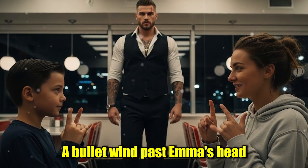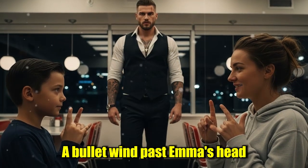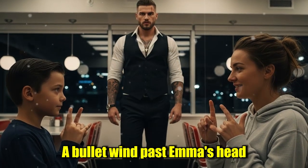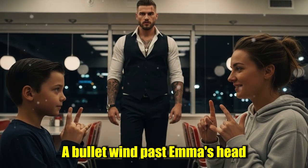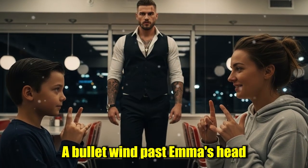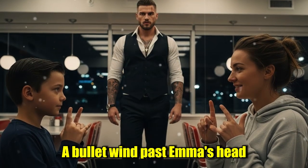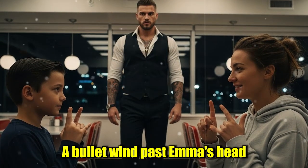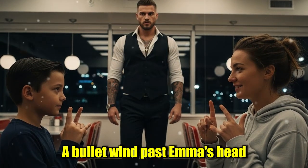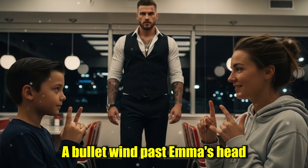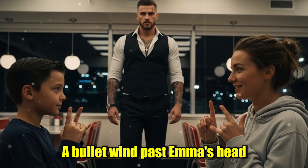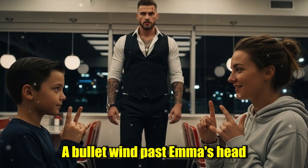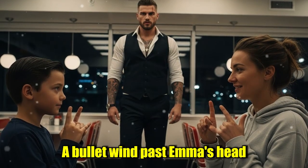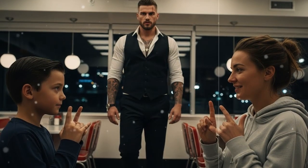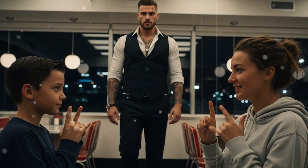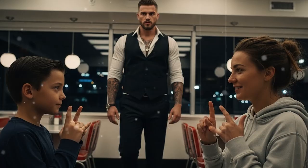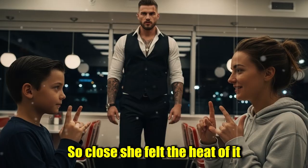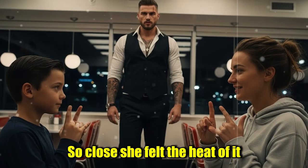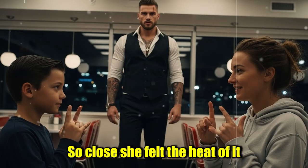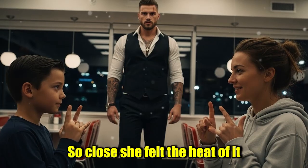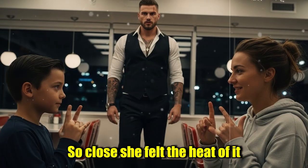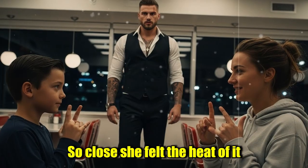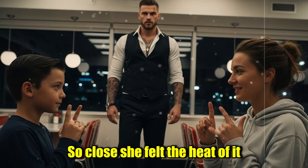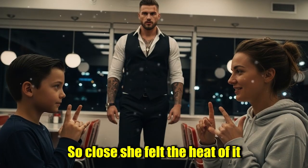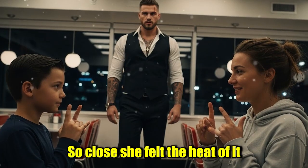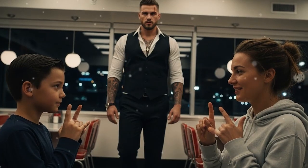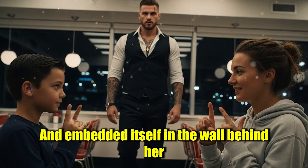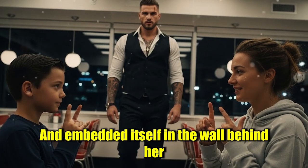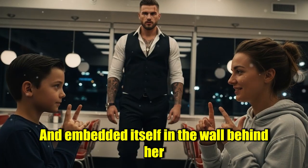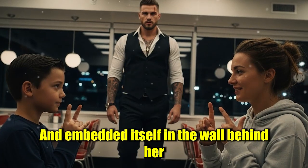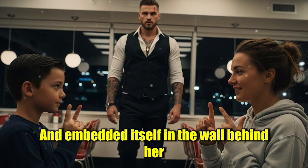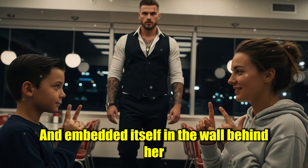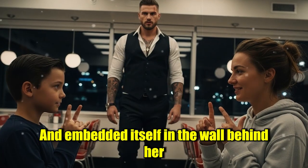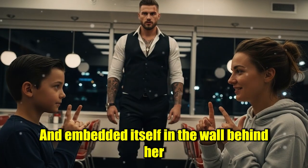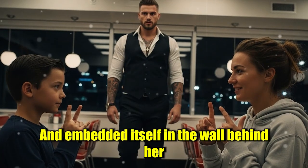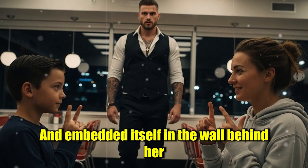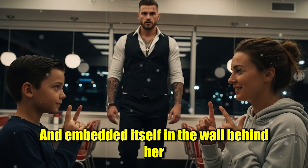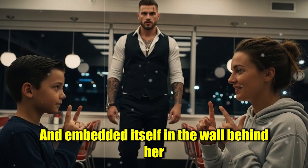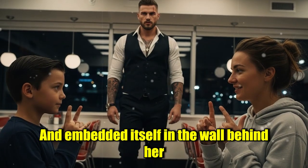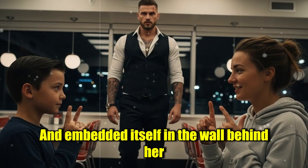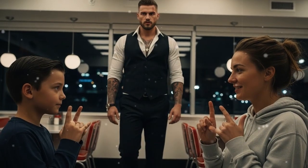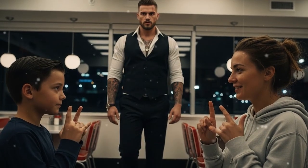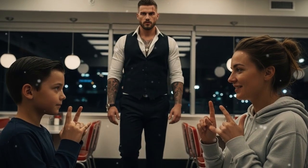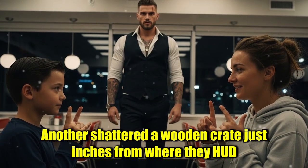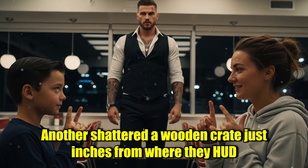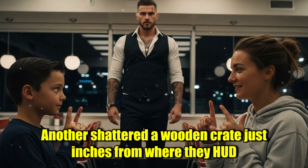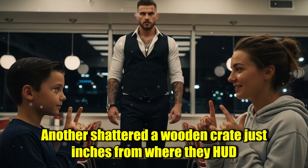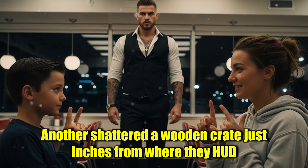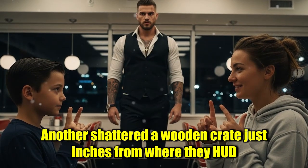bullet whined past Emma's head, so close she felt the heat of it, and embedded itself in the wall behind her. Another shattered a